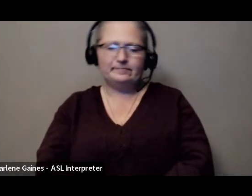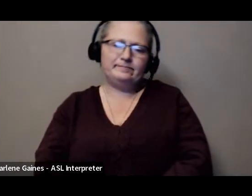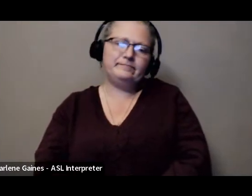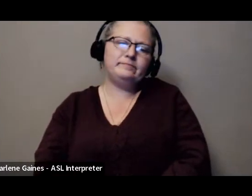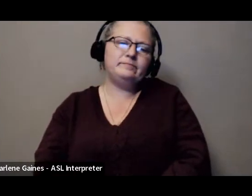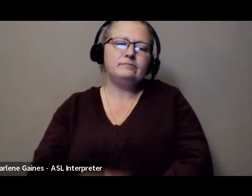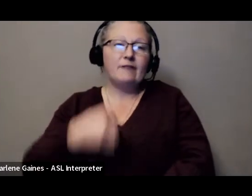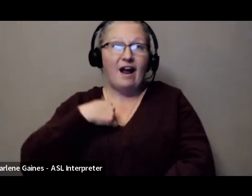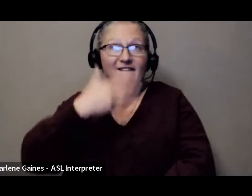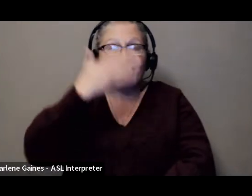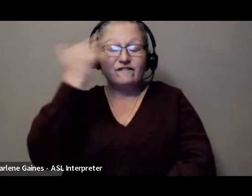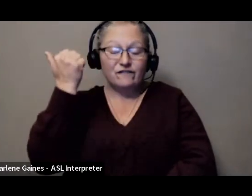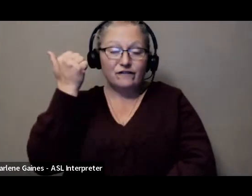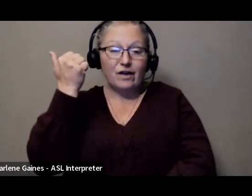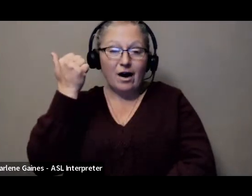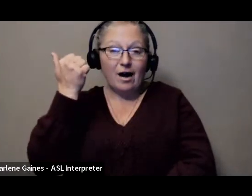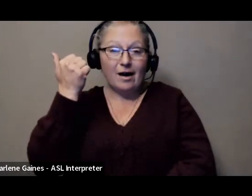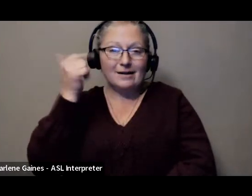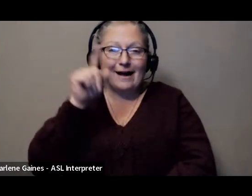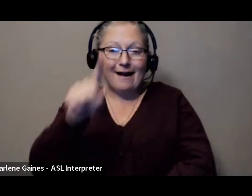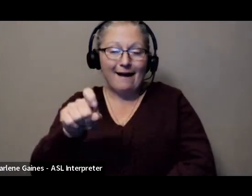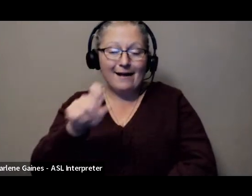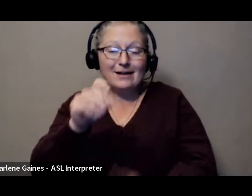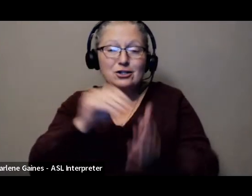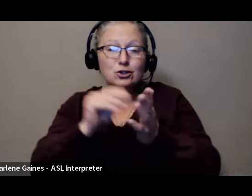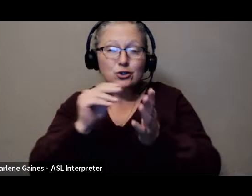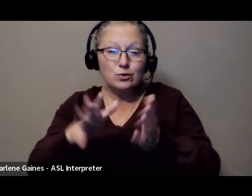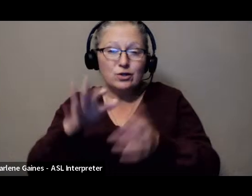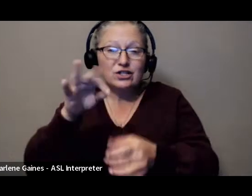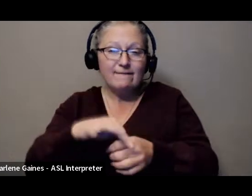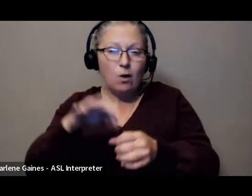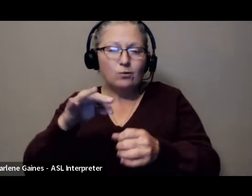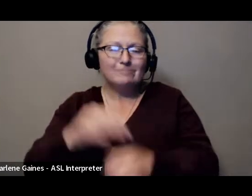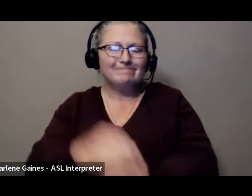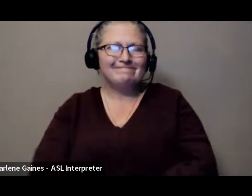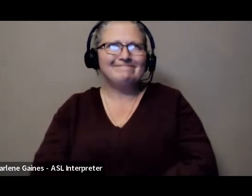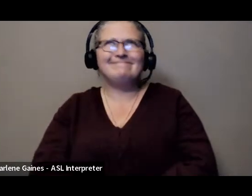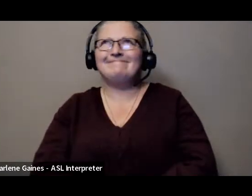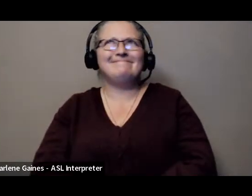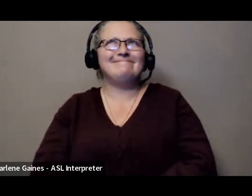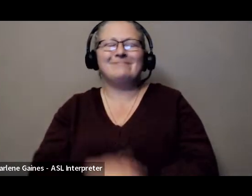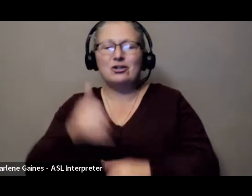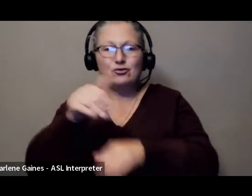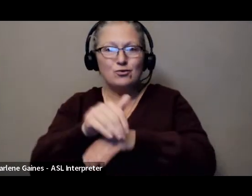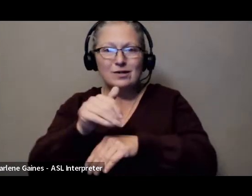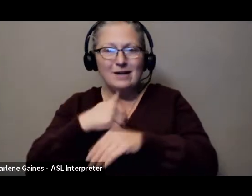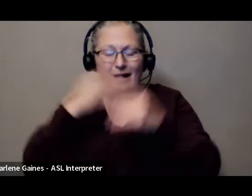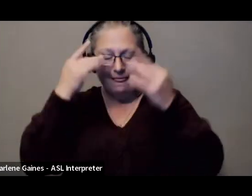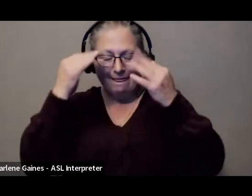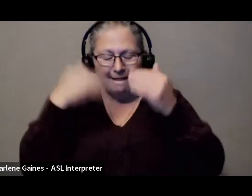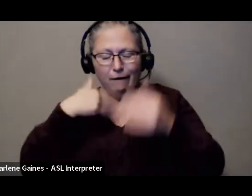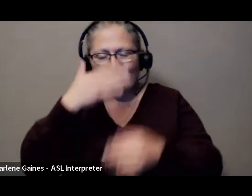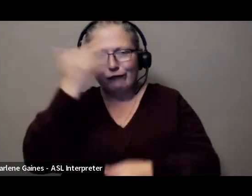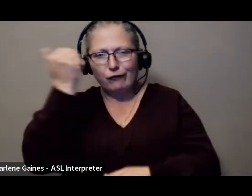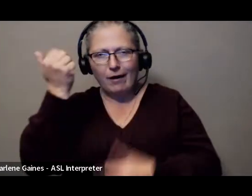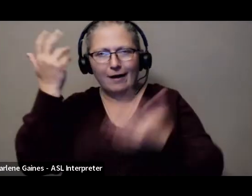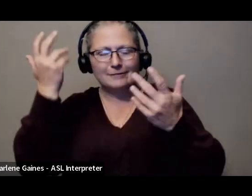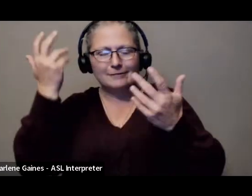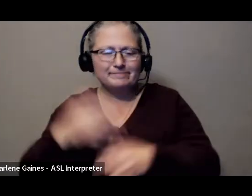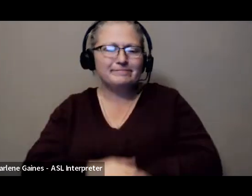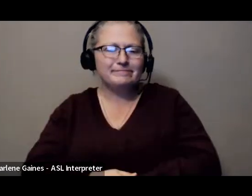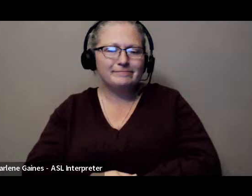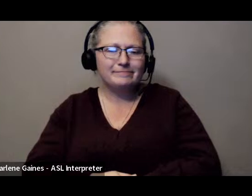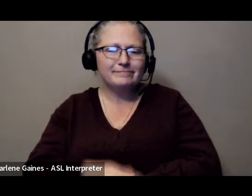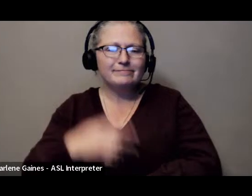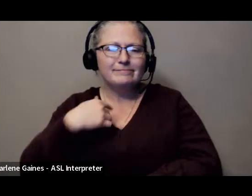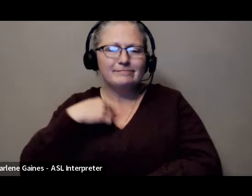And you know what I forgot? I forgot to ask our students to vote. This whole night I've been thinking about it and I didn't do it.